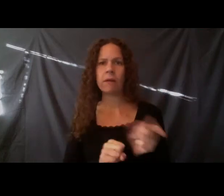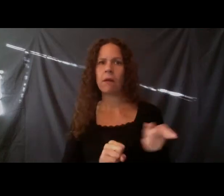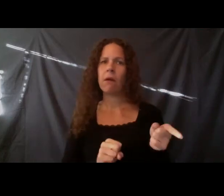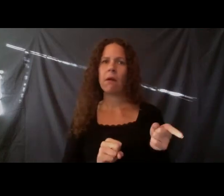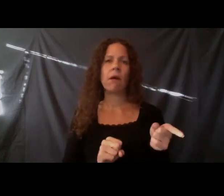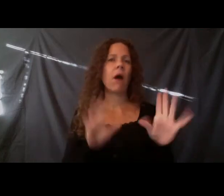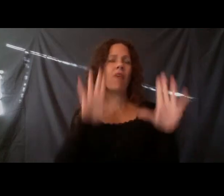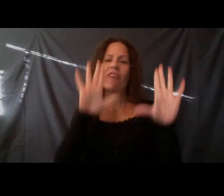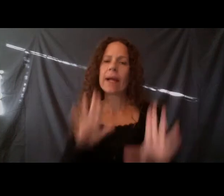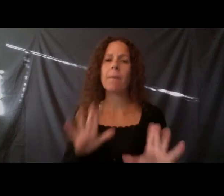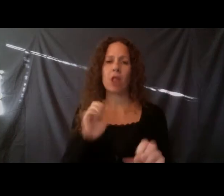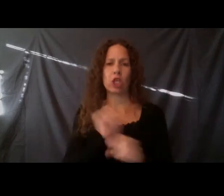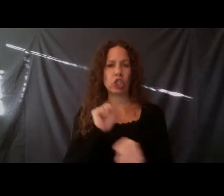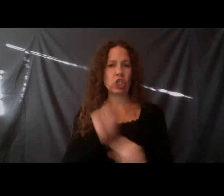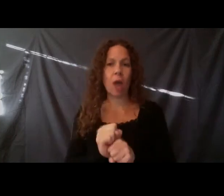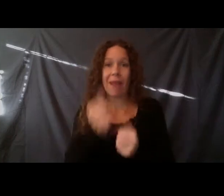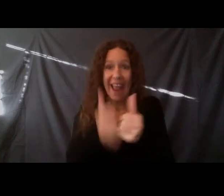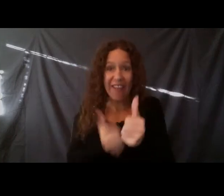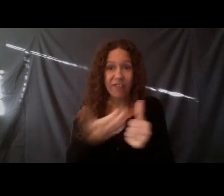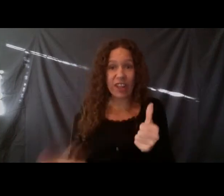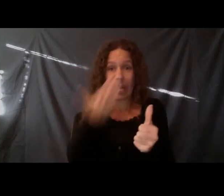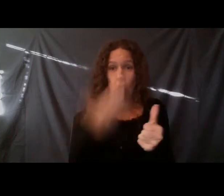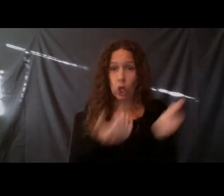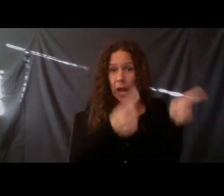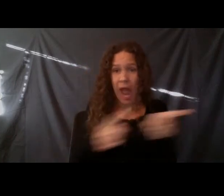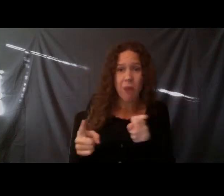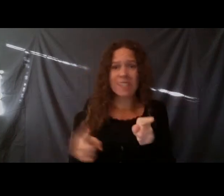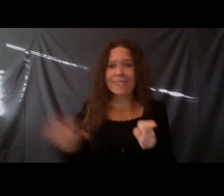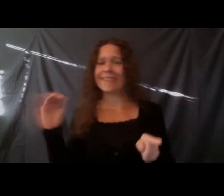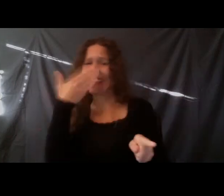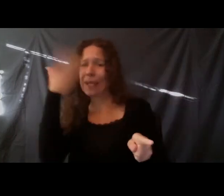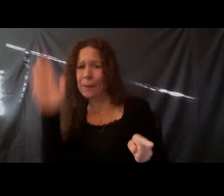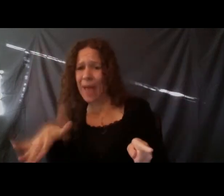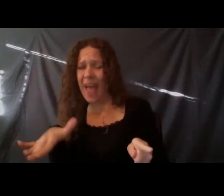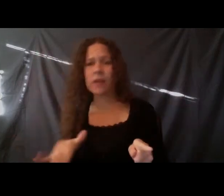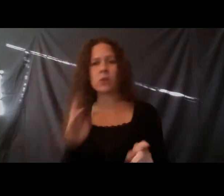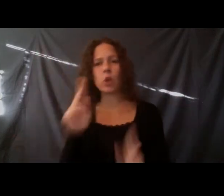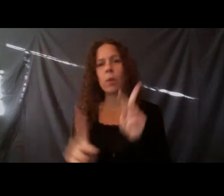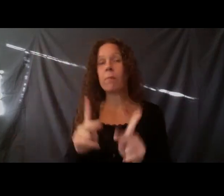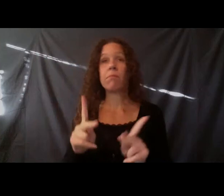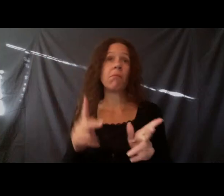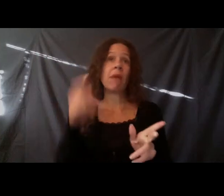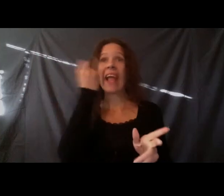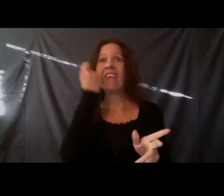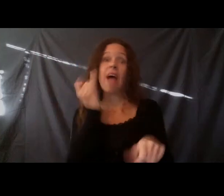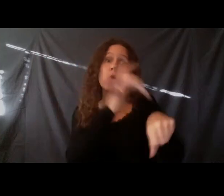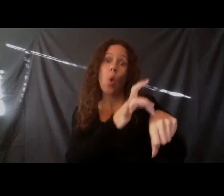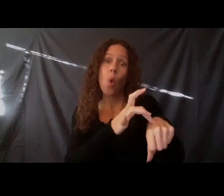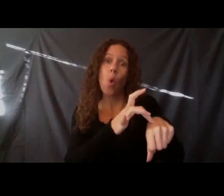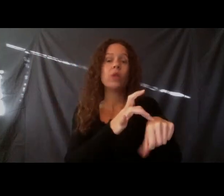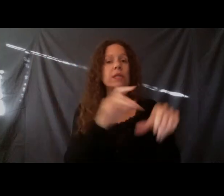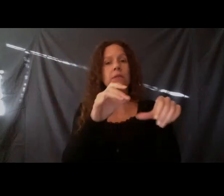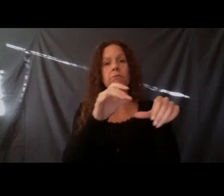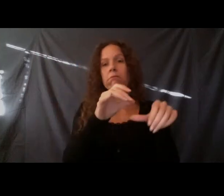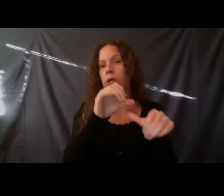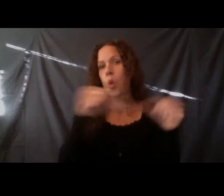had everything good happen and nothing bad. So, you know, I always get complimented when I go to these Association State Democratic